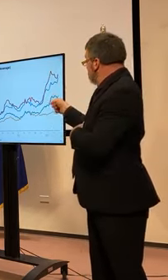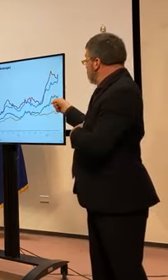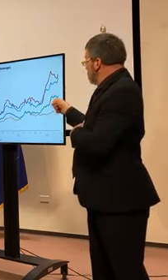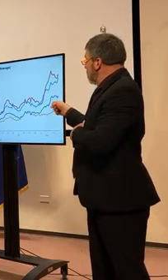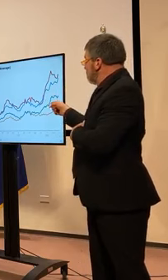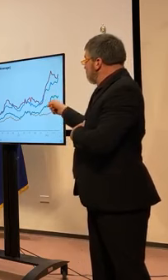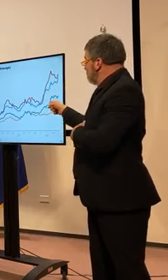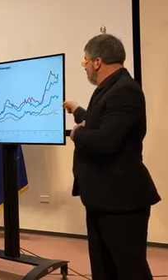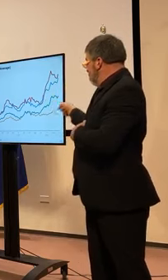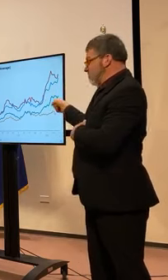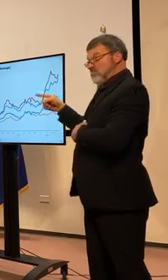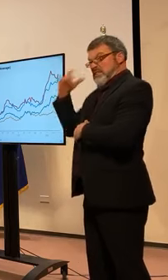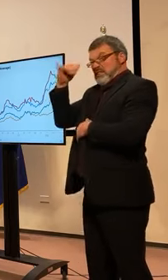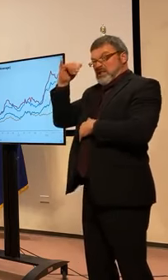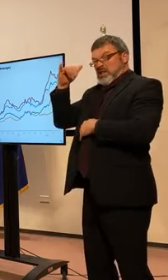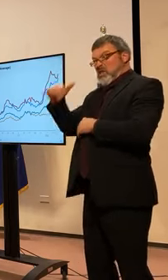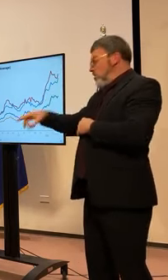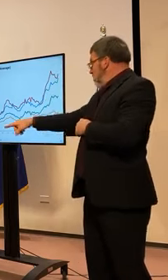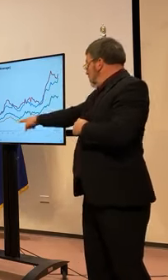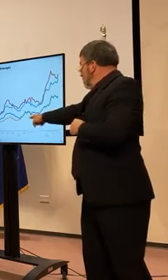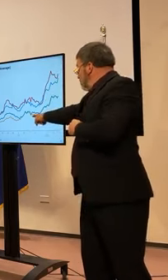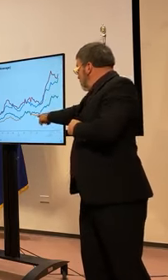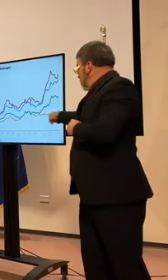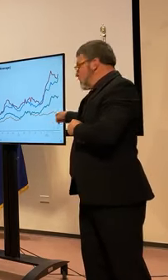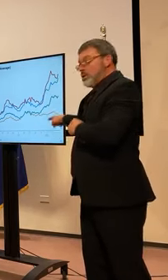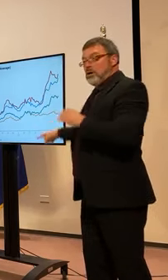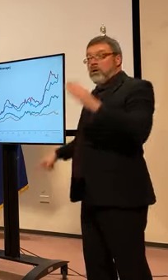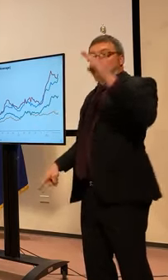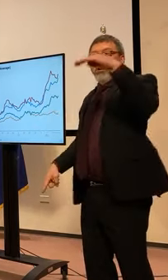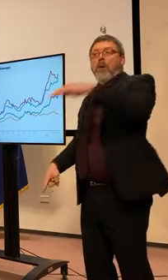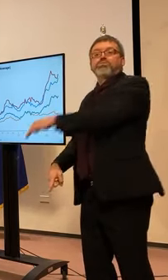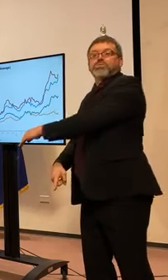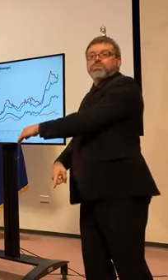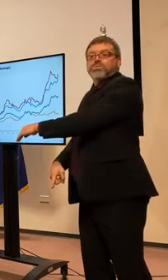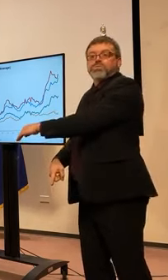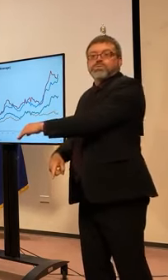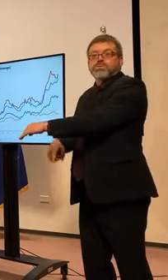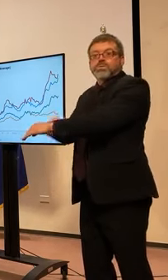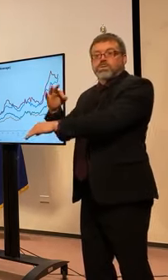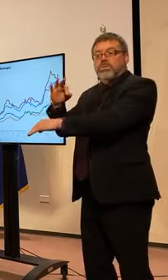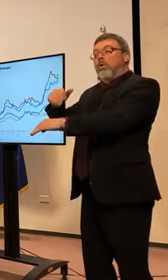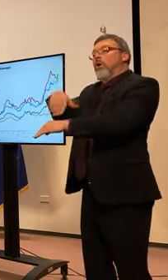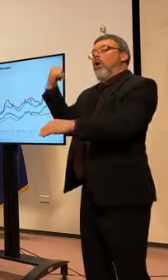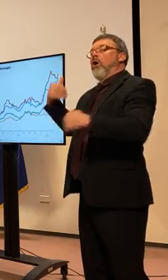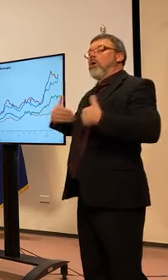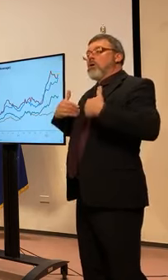down 14%, while all of the other age groups have gone up by varying degrees.